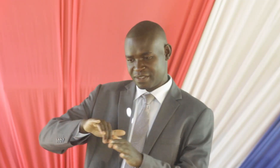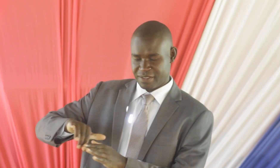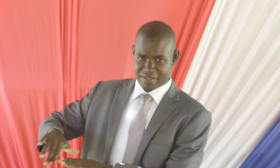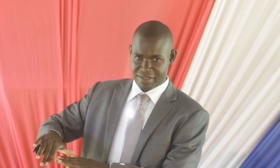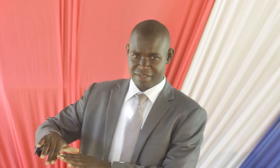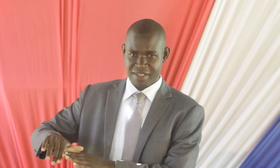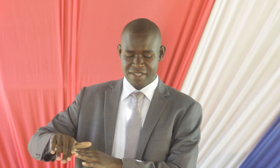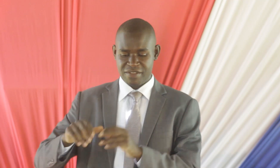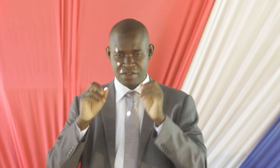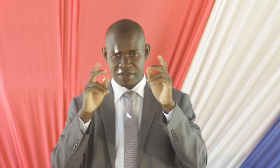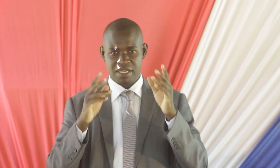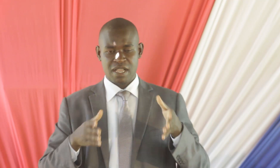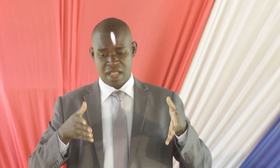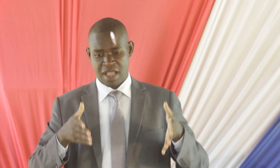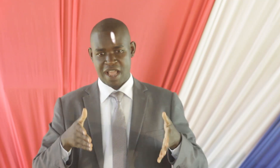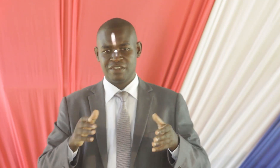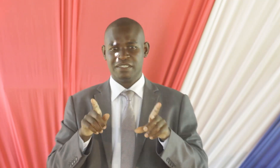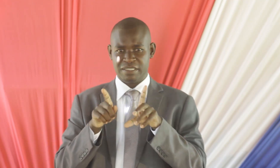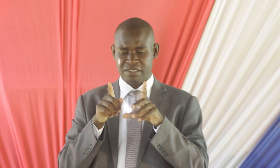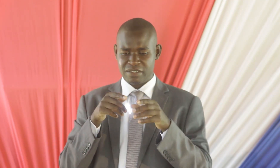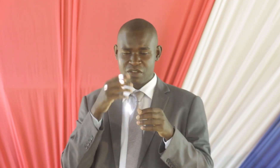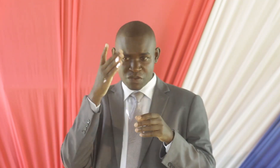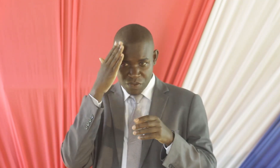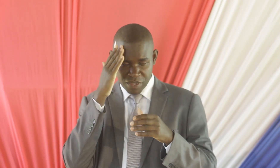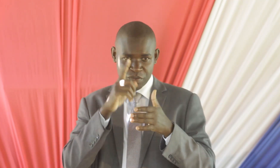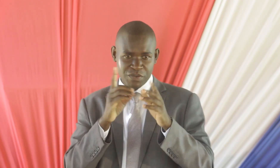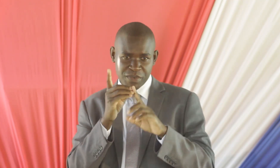why we're using it. It's not set aside.